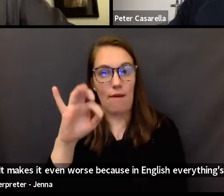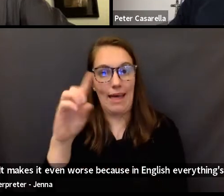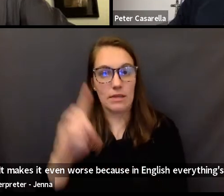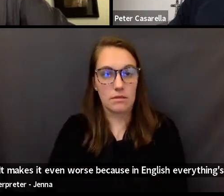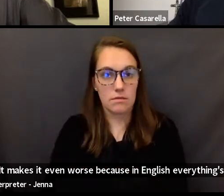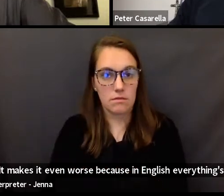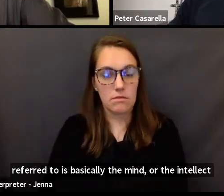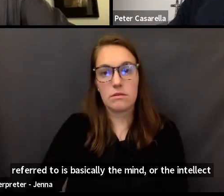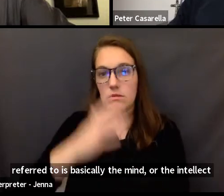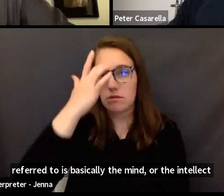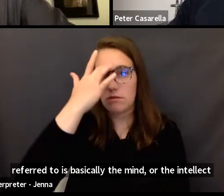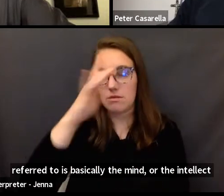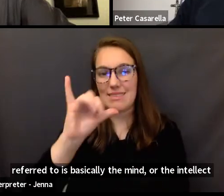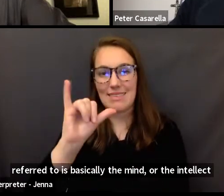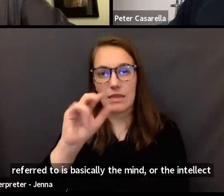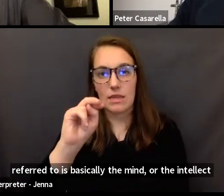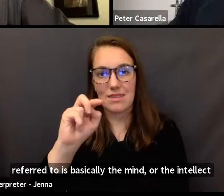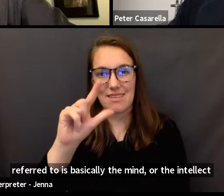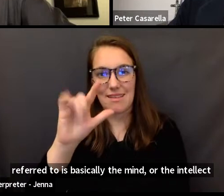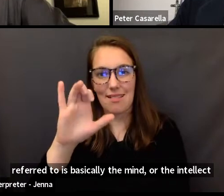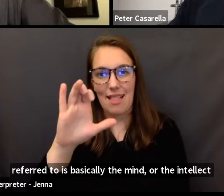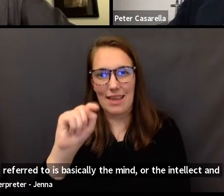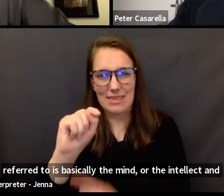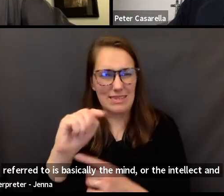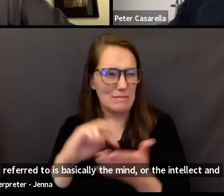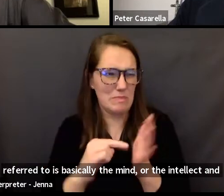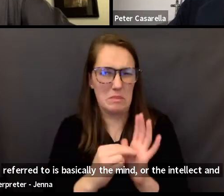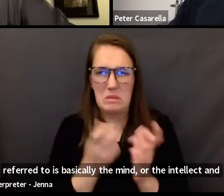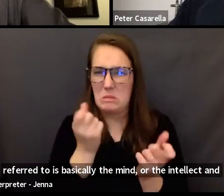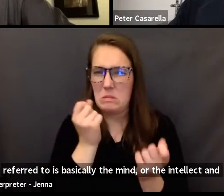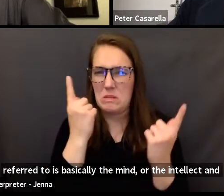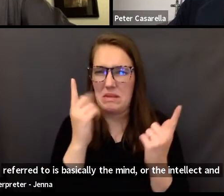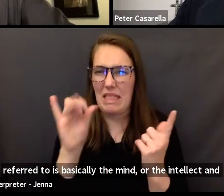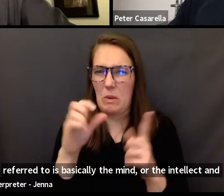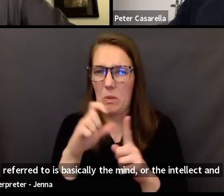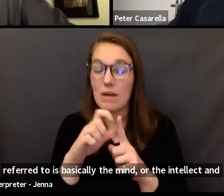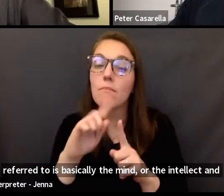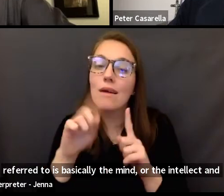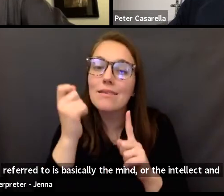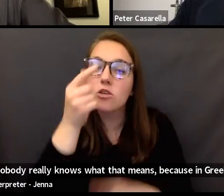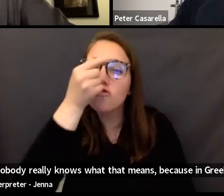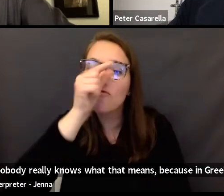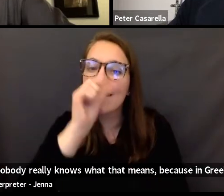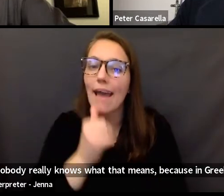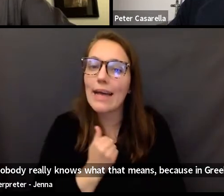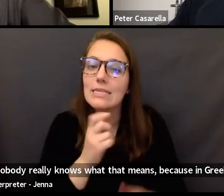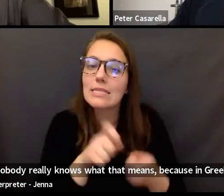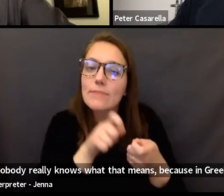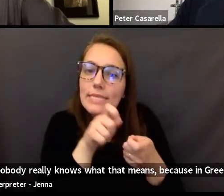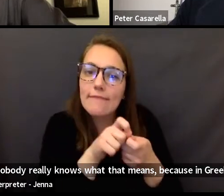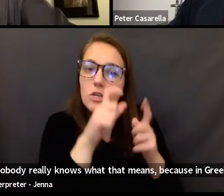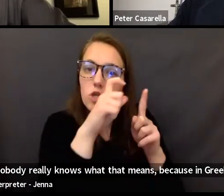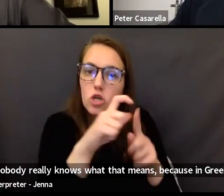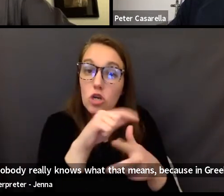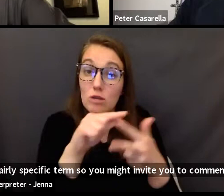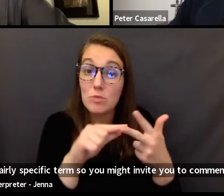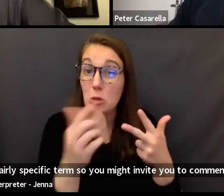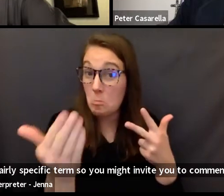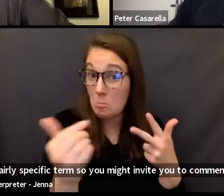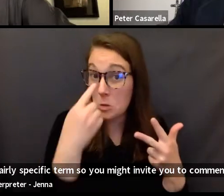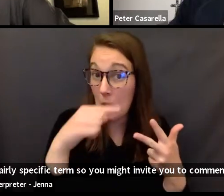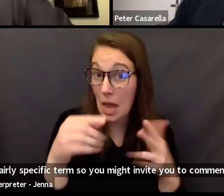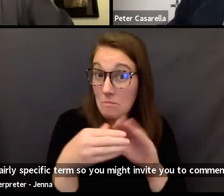the intellect. And nobody really knows what that means, because in Greek, there are these specific terms. So you might, I invite you to comment on